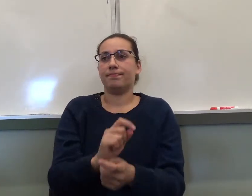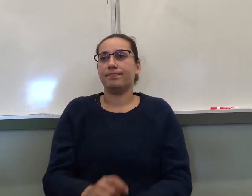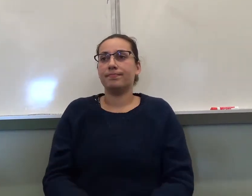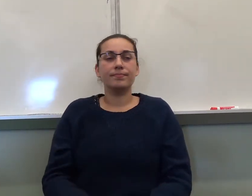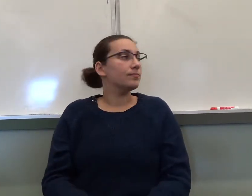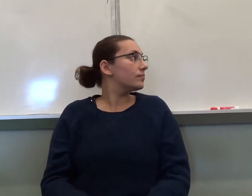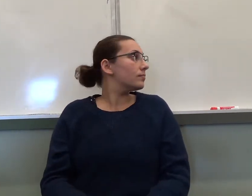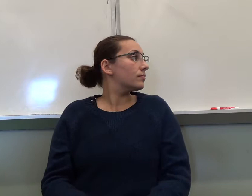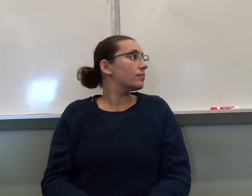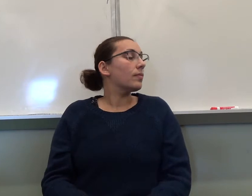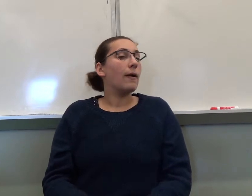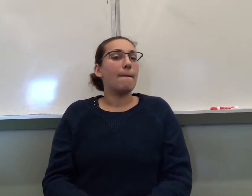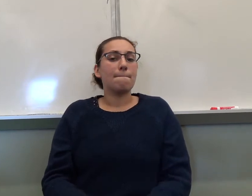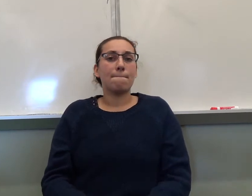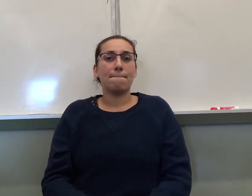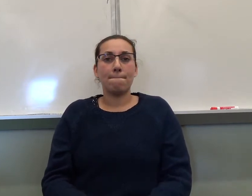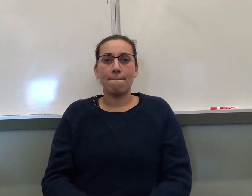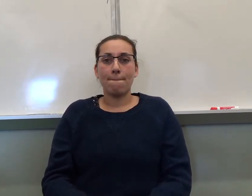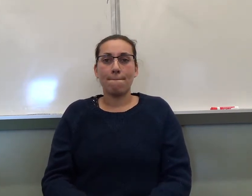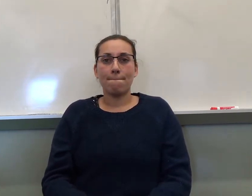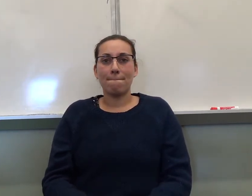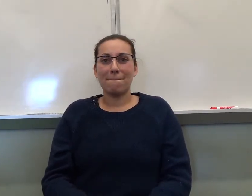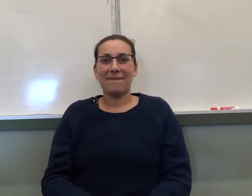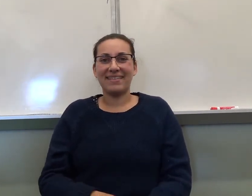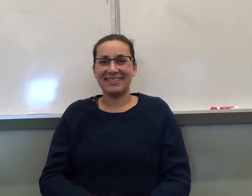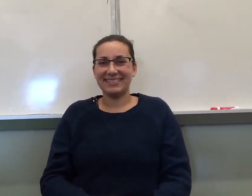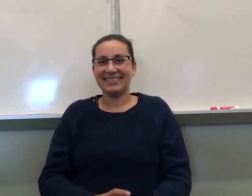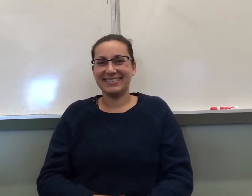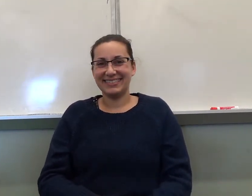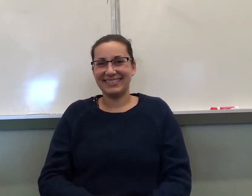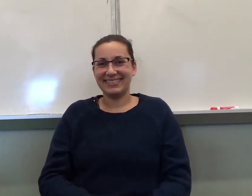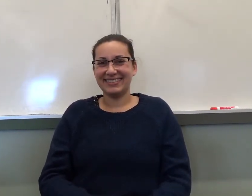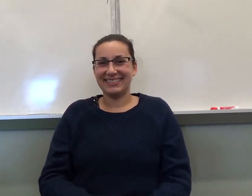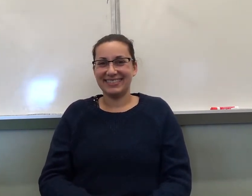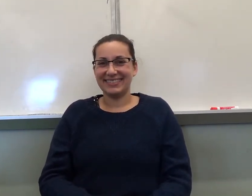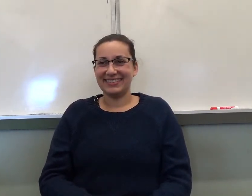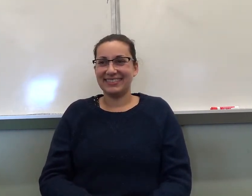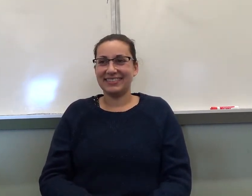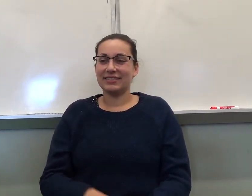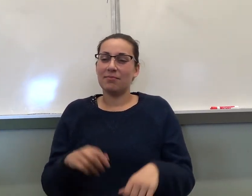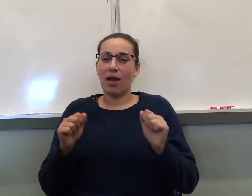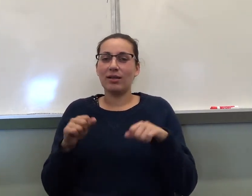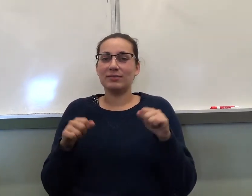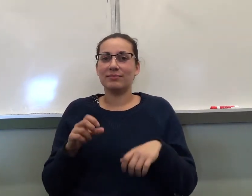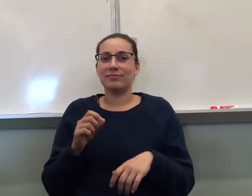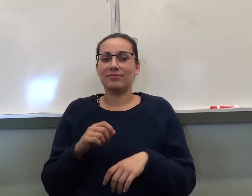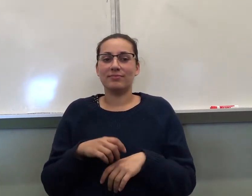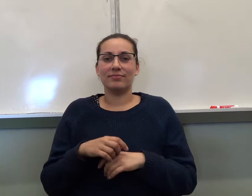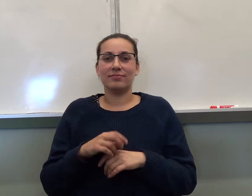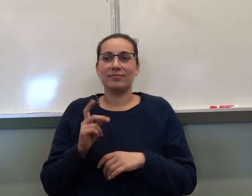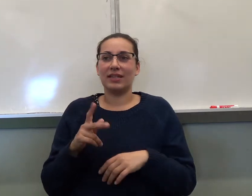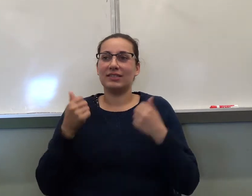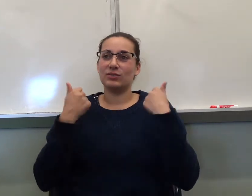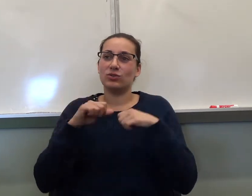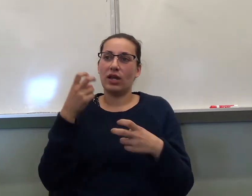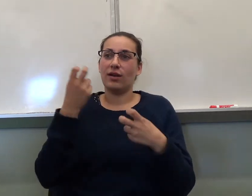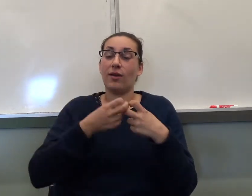don't know what you're doing. It's possible to do it that way. And then we'll look at the easy way. For example, let's suppose we